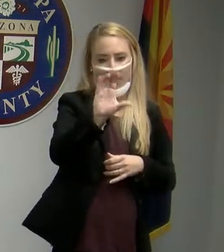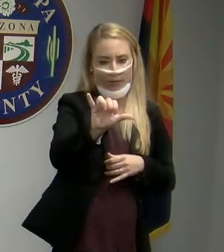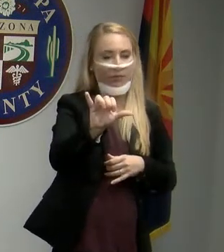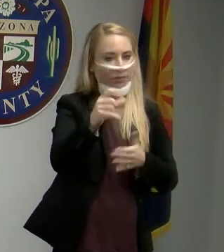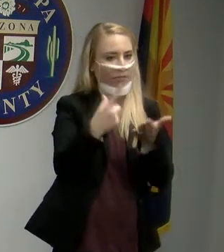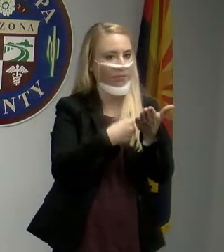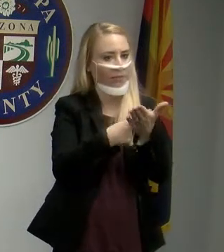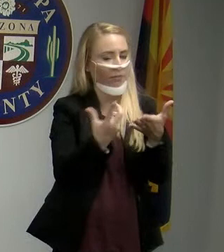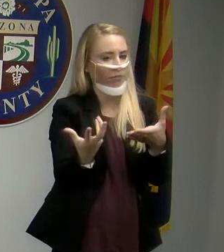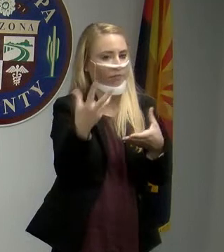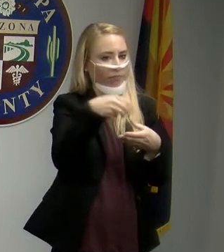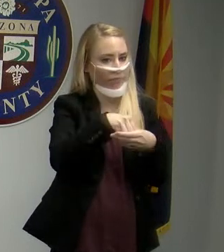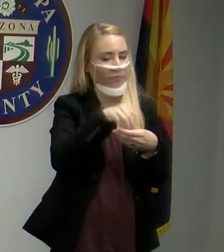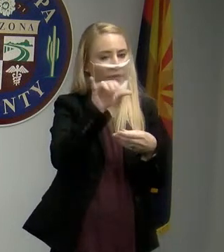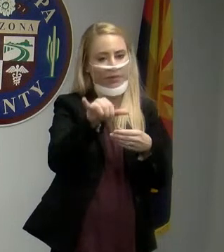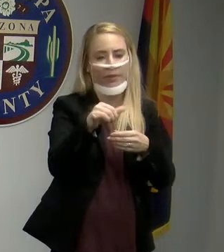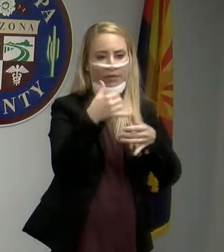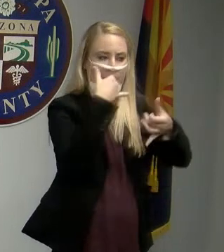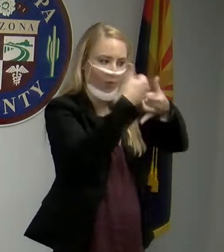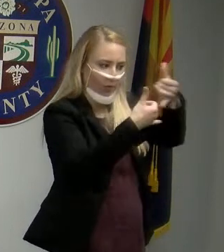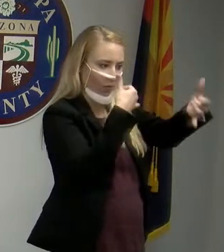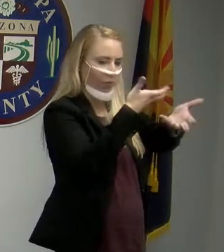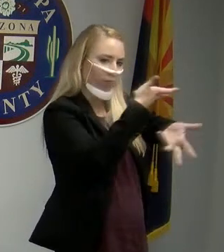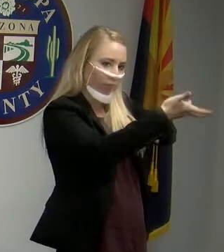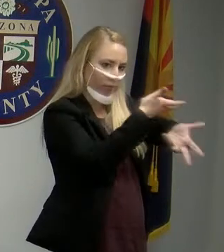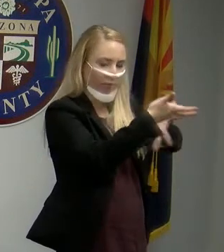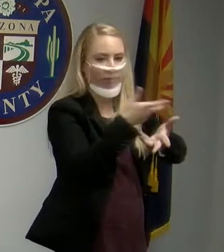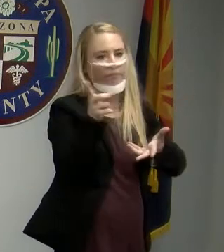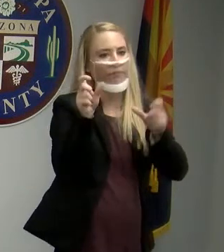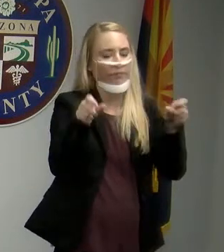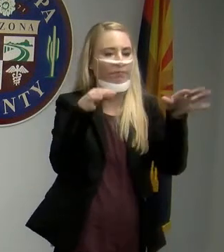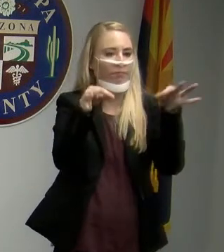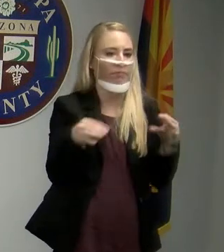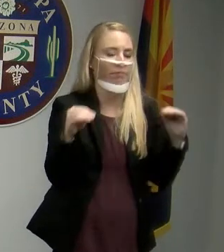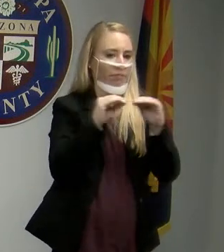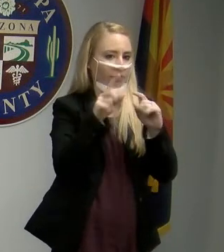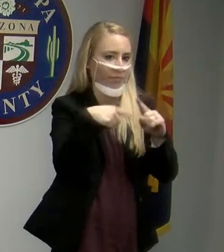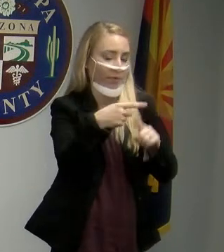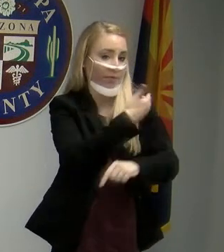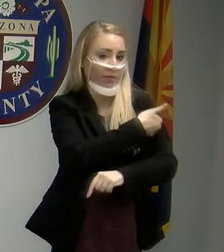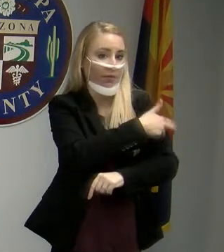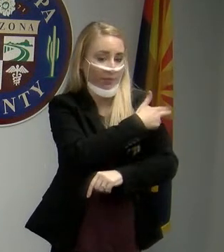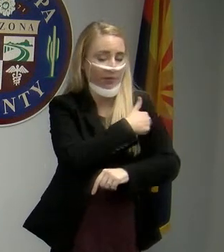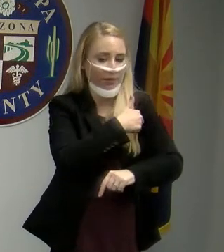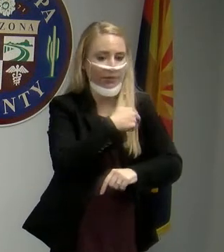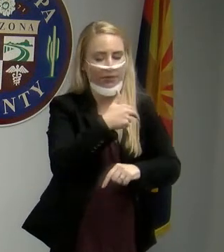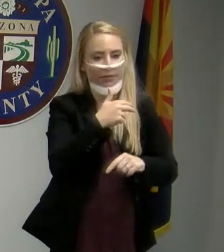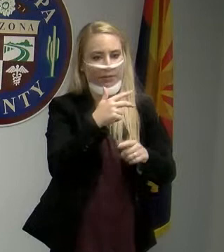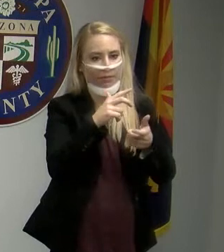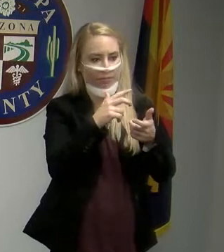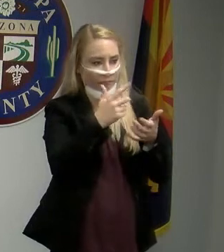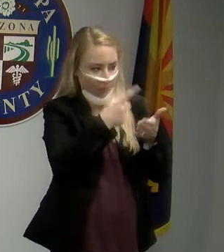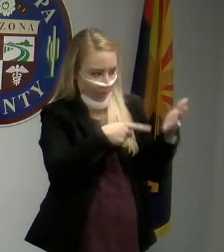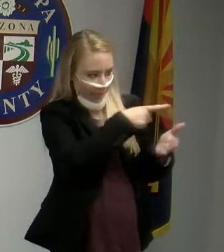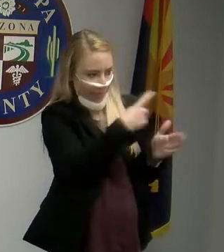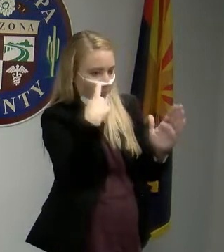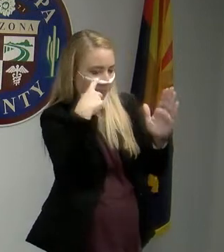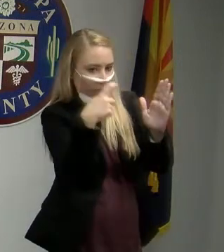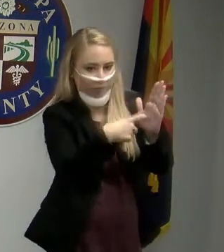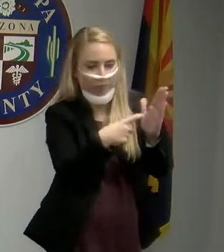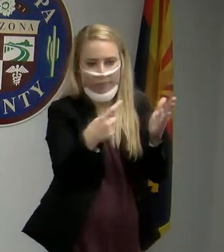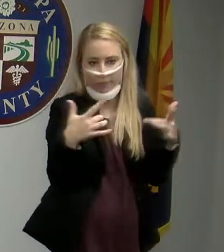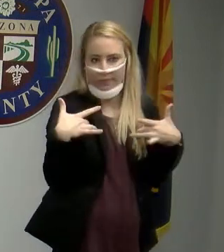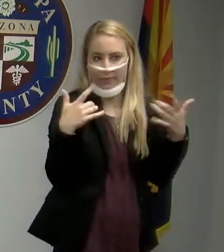calls, and she can fill you a little bit more about that relationship with hospitals and medical providers here in the community and what they've been hearing from those